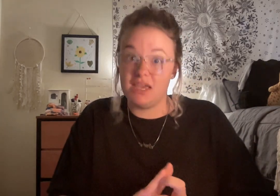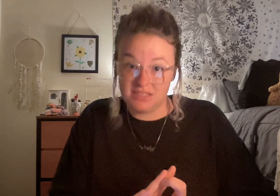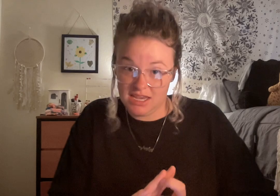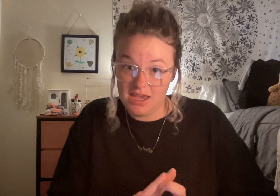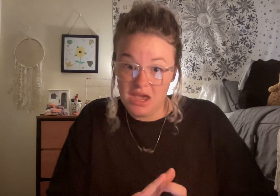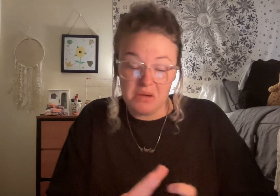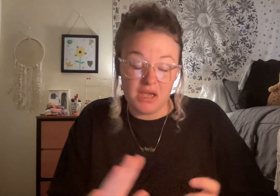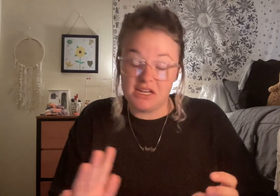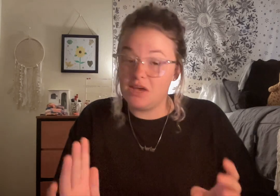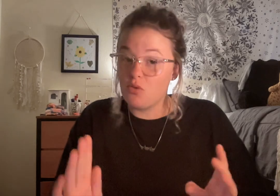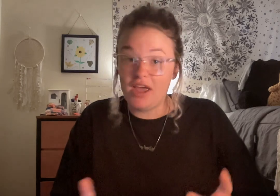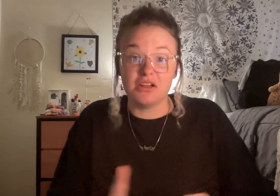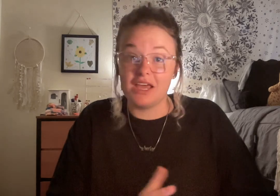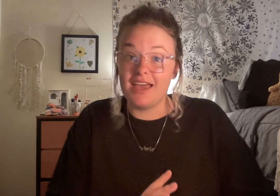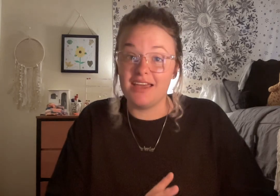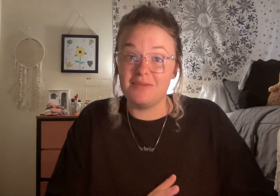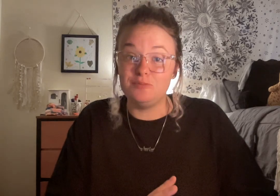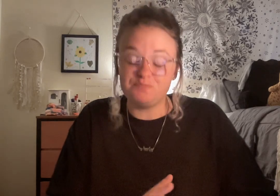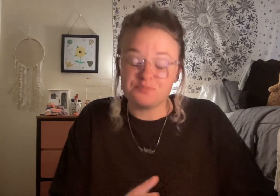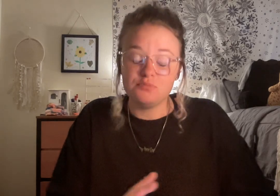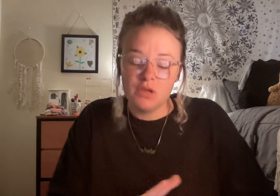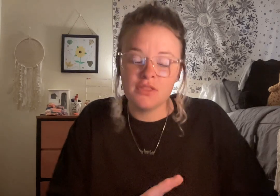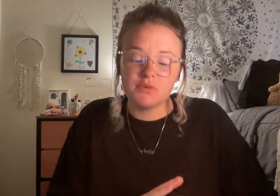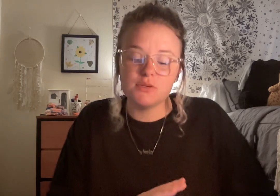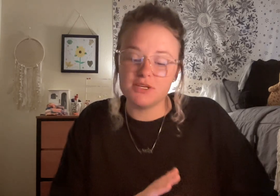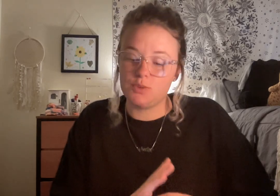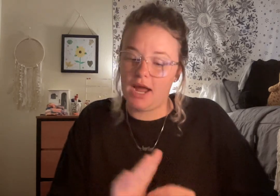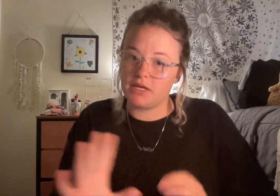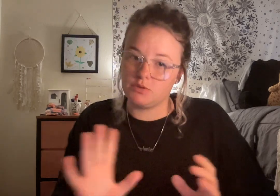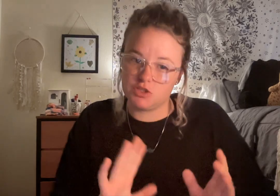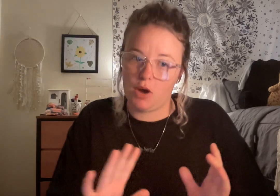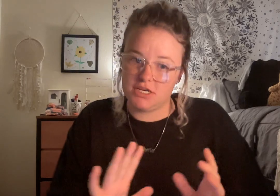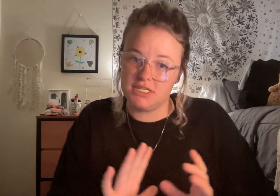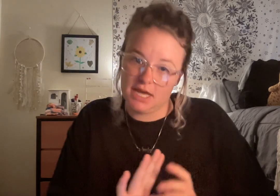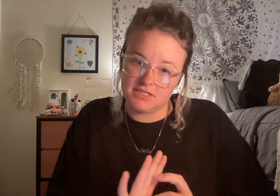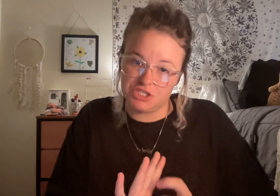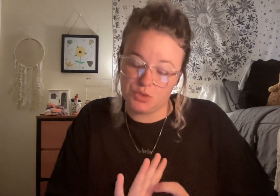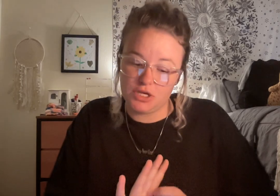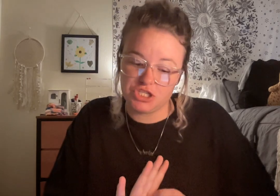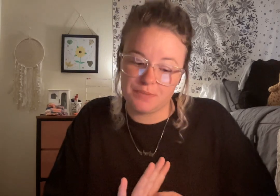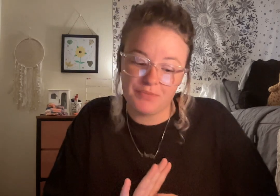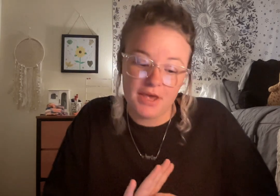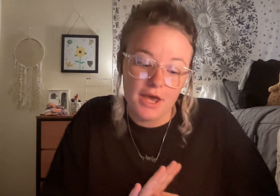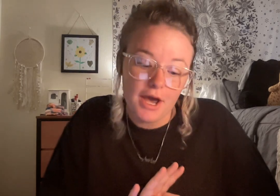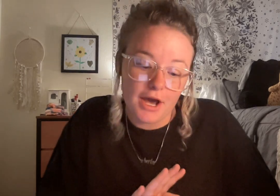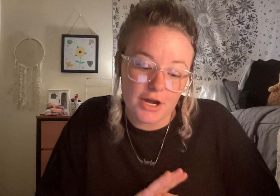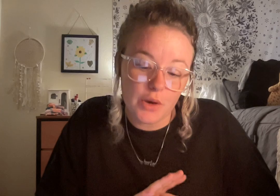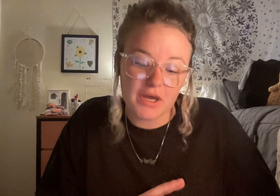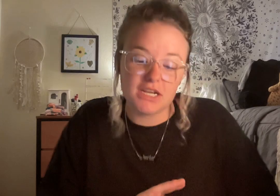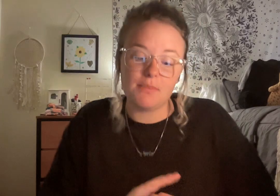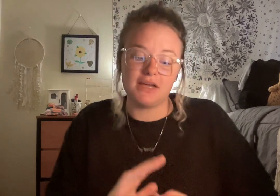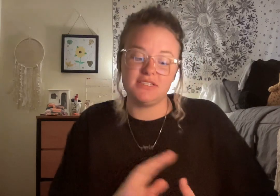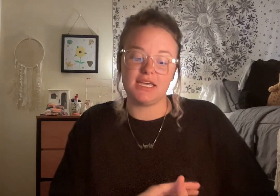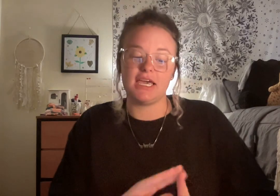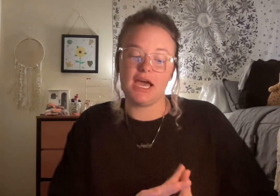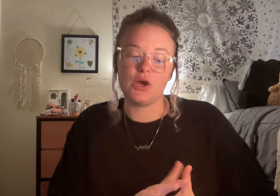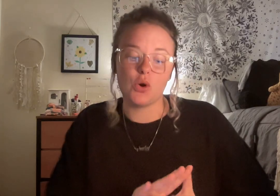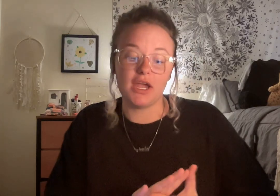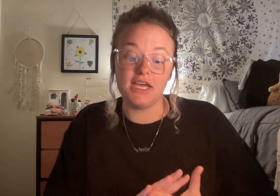amazing. And it ran. And that was the best way I could respond to that situation. Going into my second category is